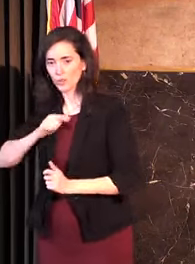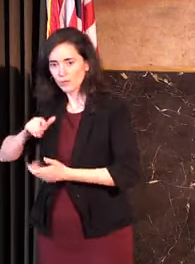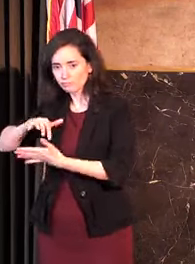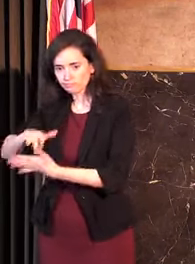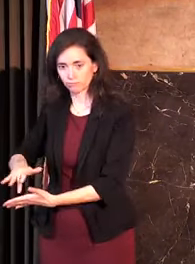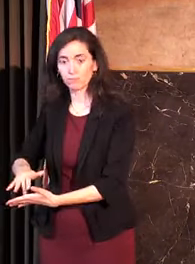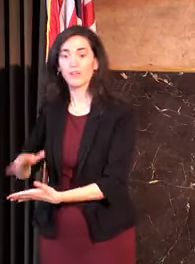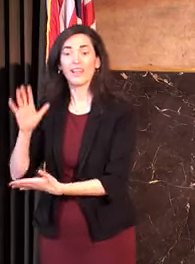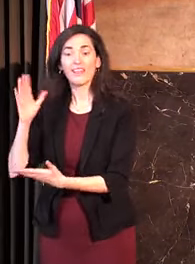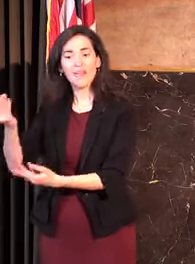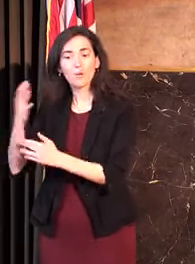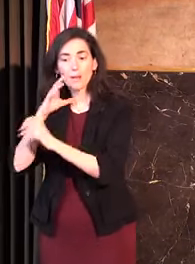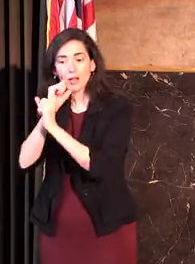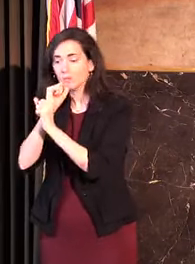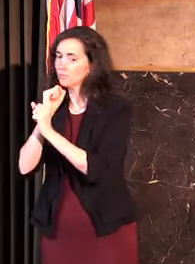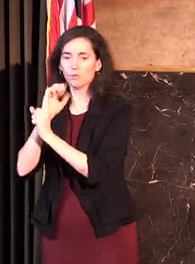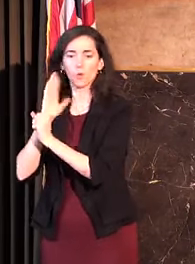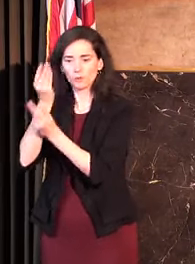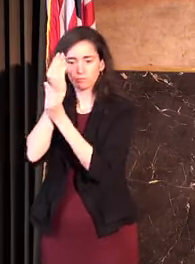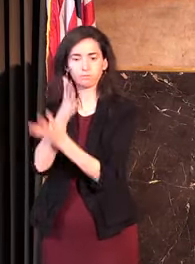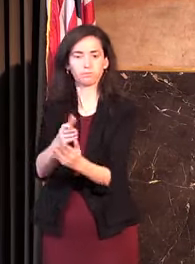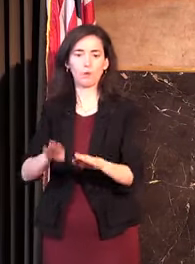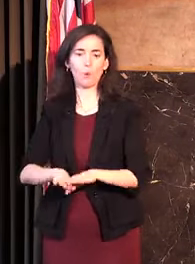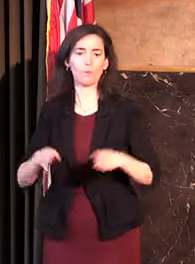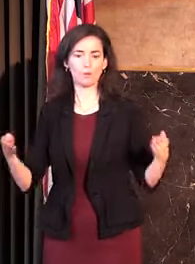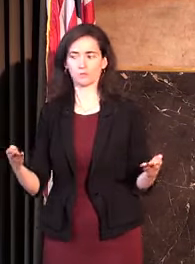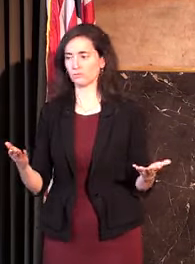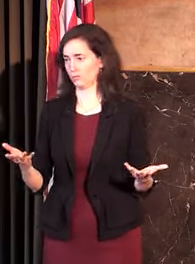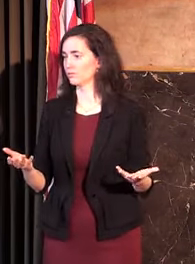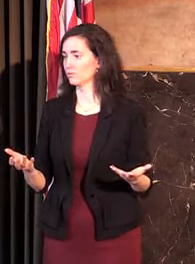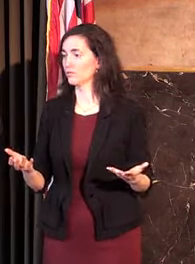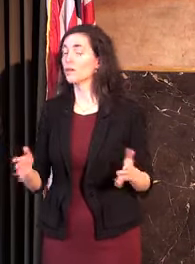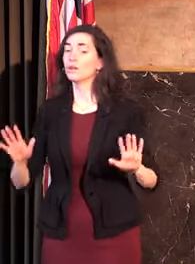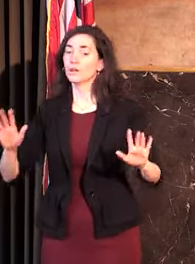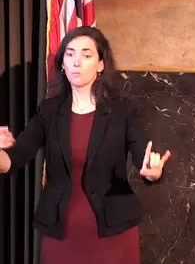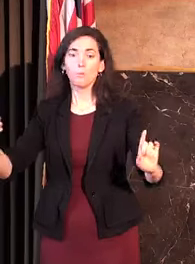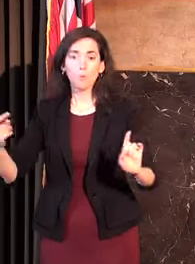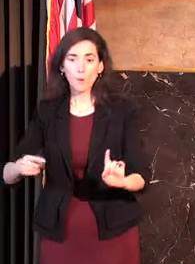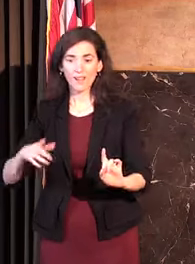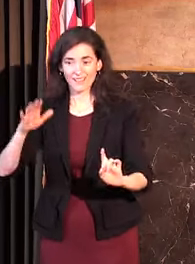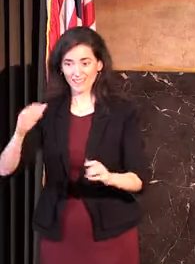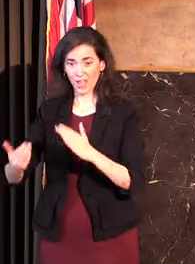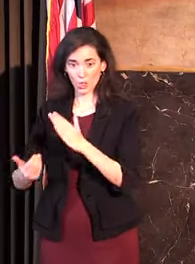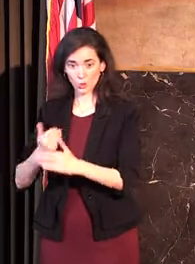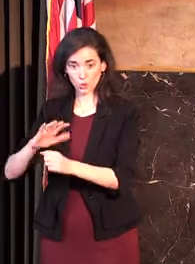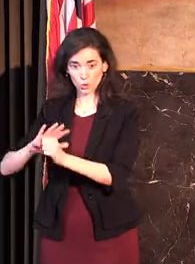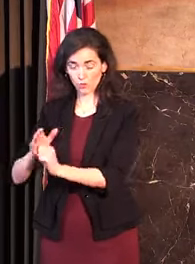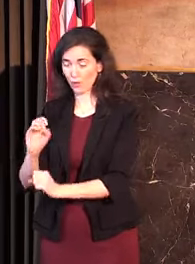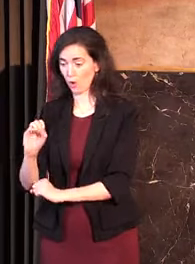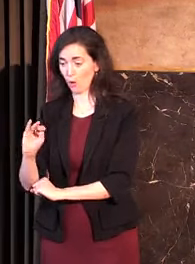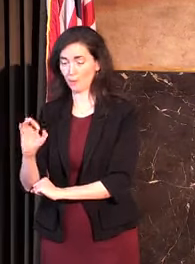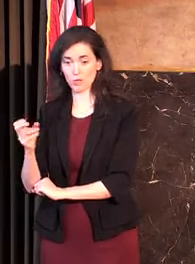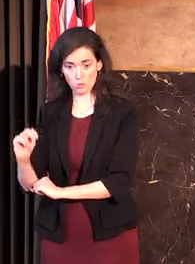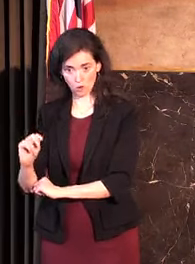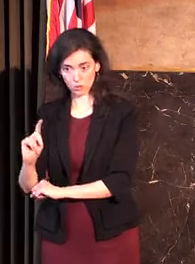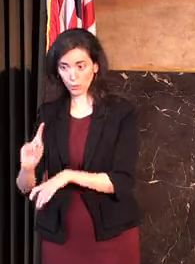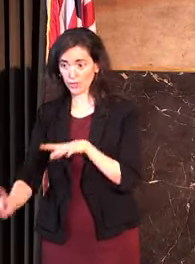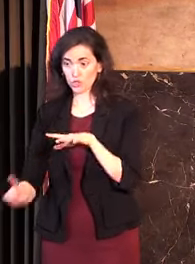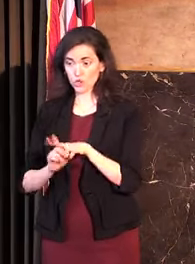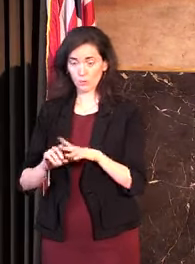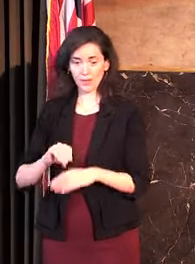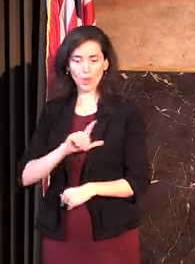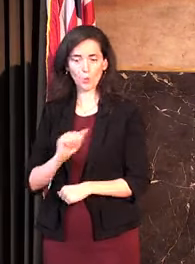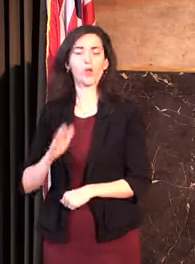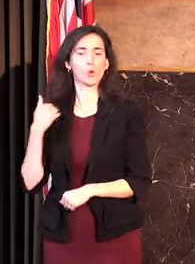So that's all to our advantage. That means that if and when this variant does spread in Louisiana, we are gonna have excellent visibility on that. That's